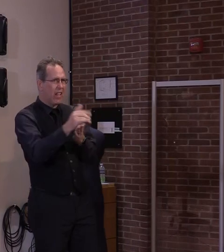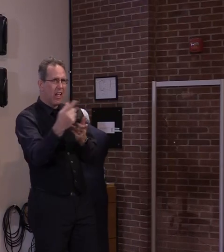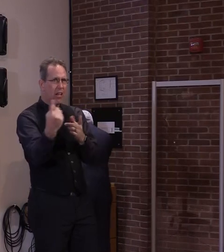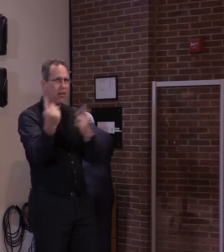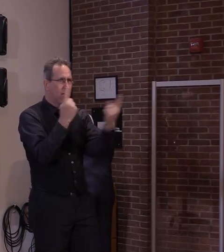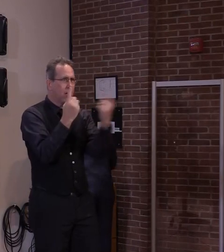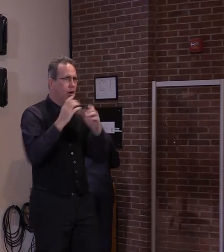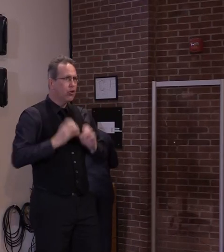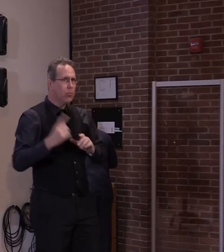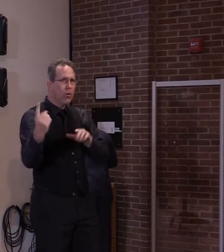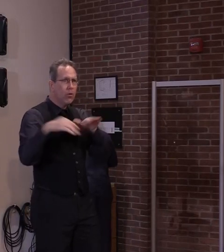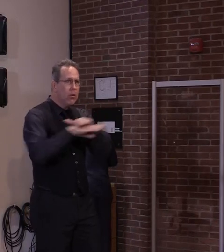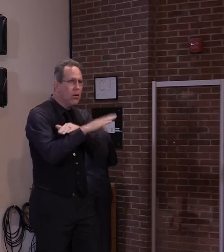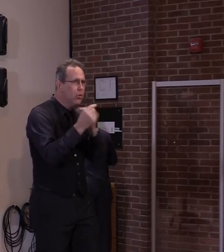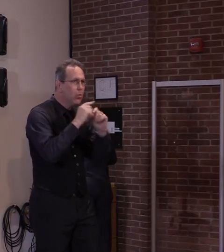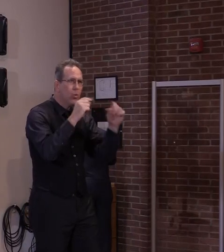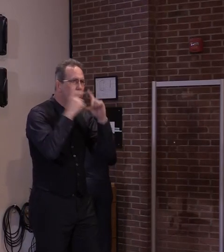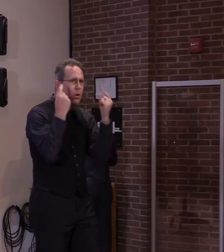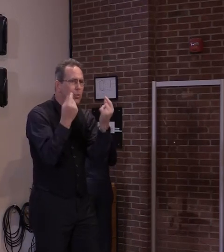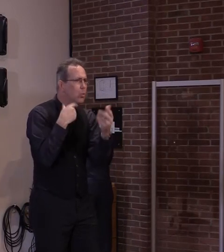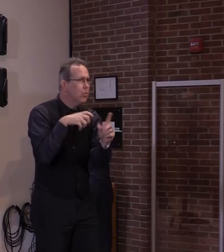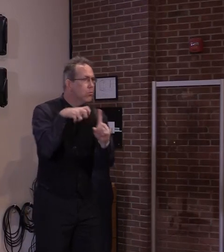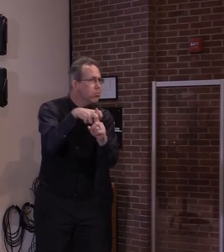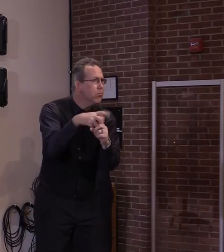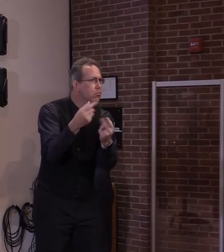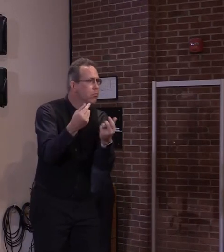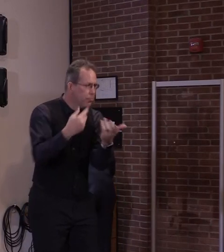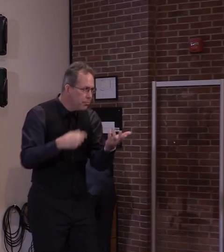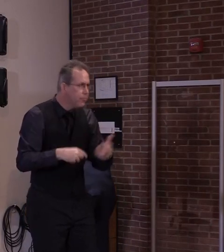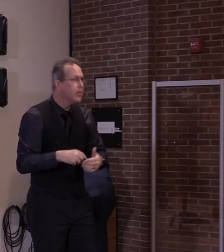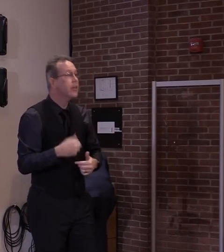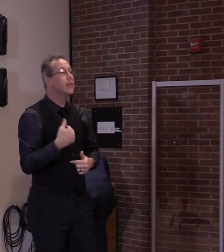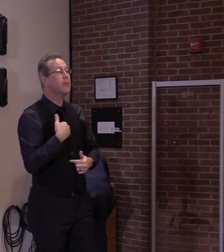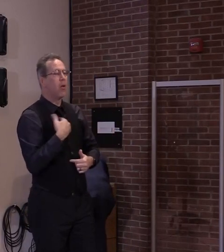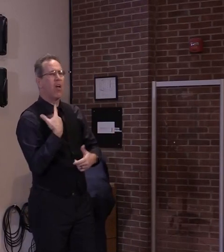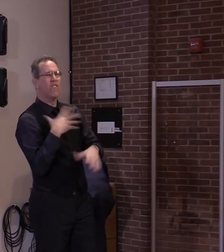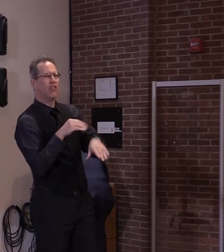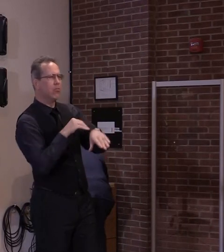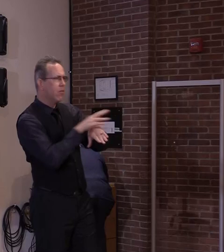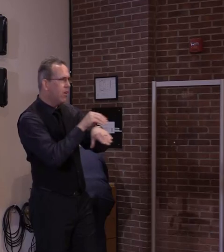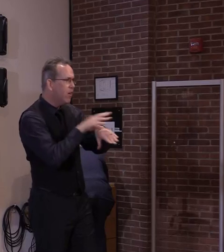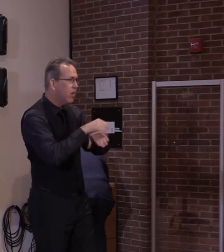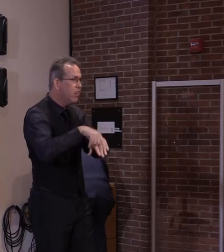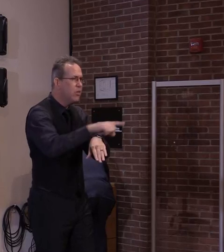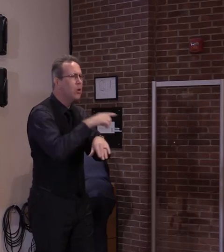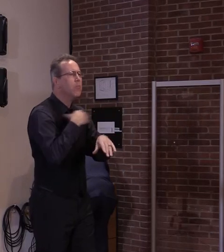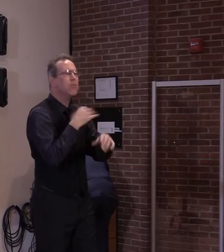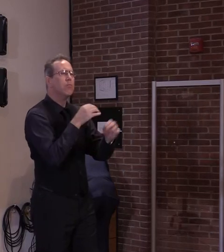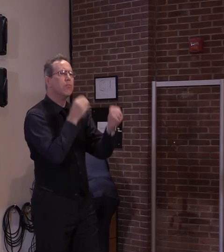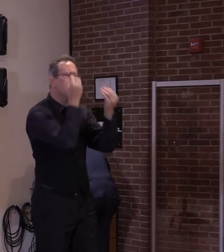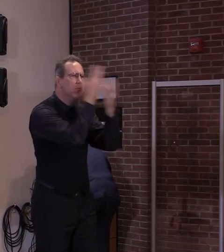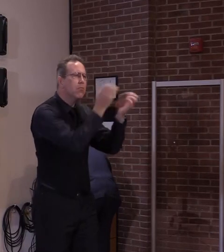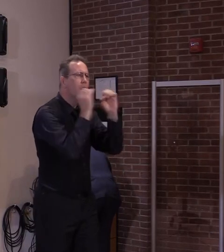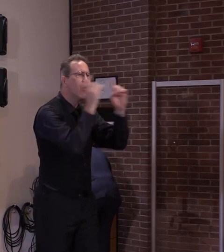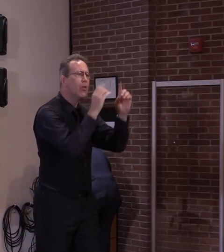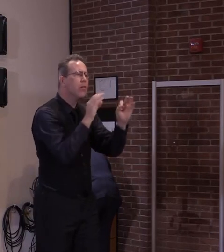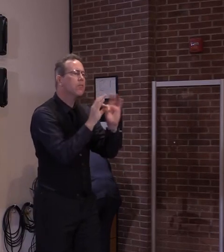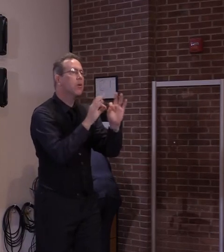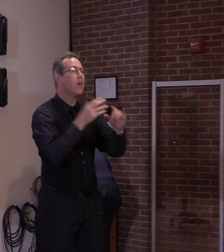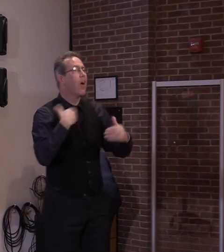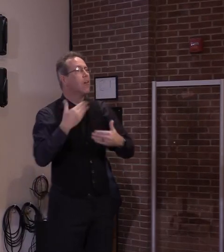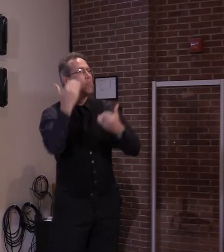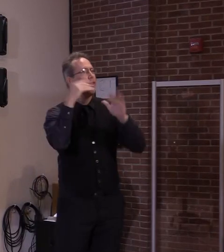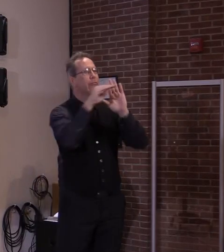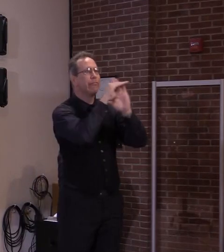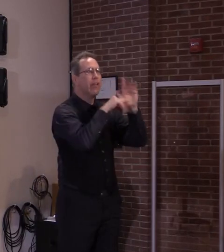is make sure you articulate to people coming into your establishment what the expectation is. So if there's a mask mandate, put a sign